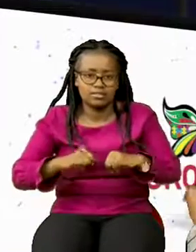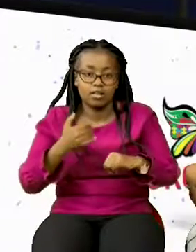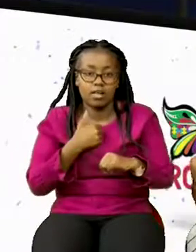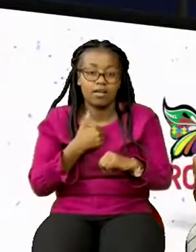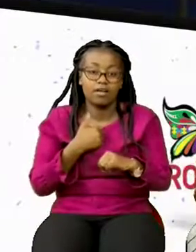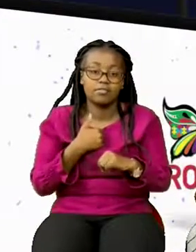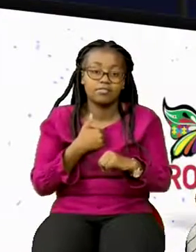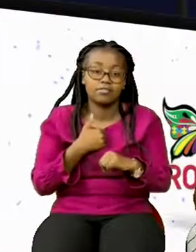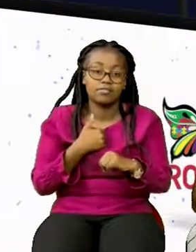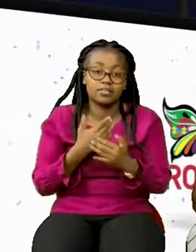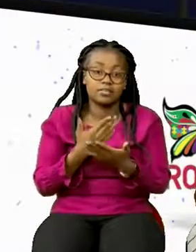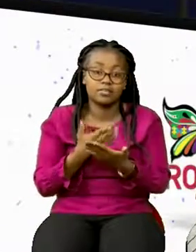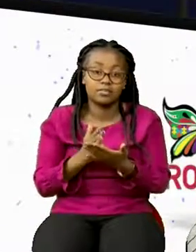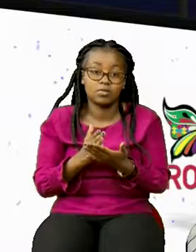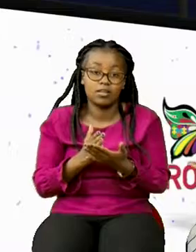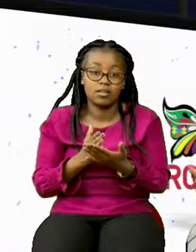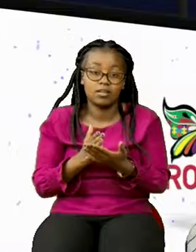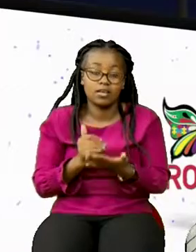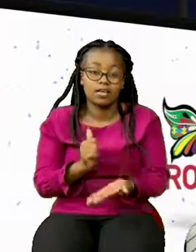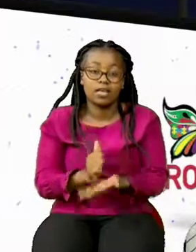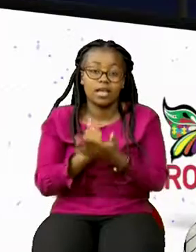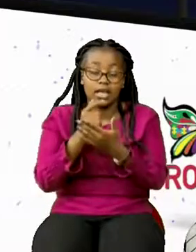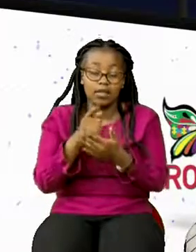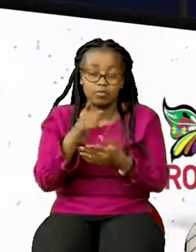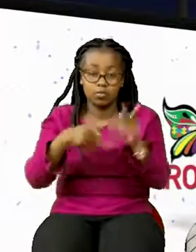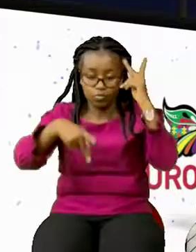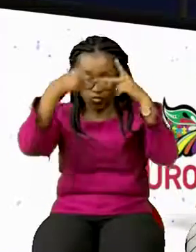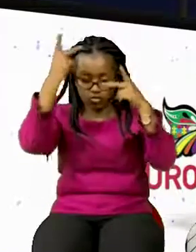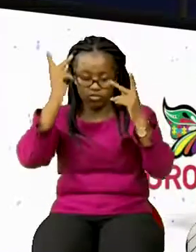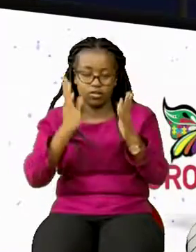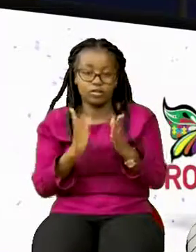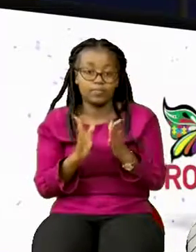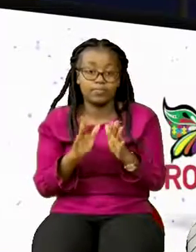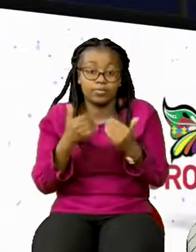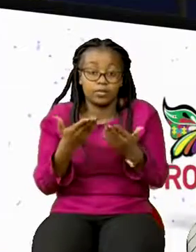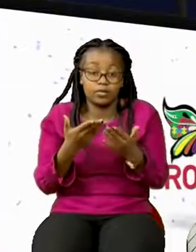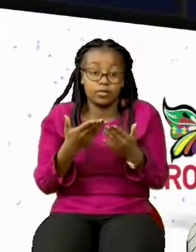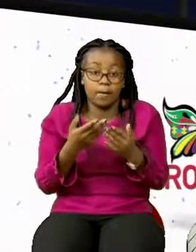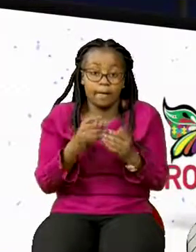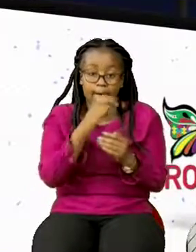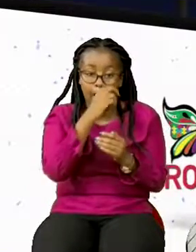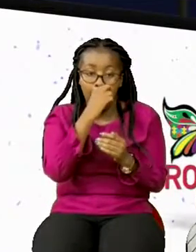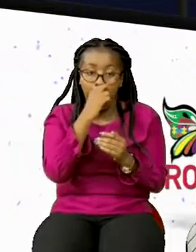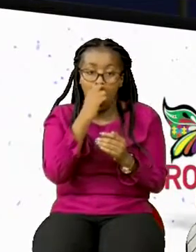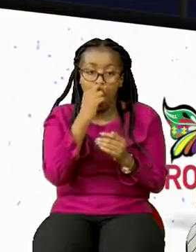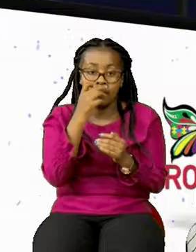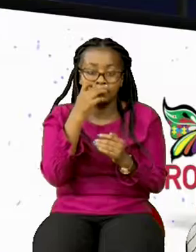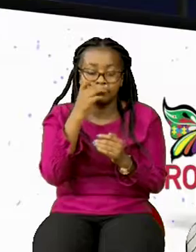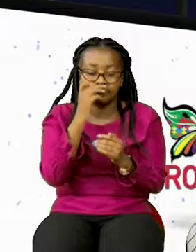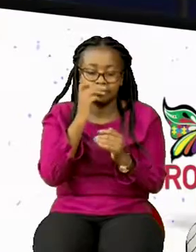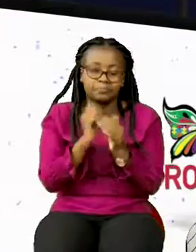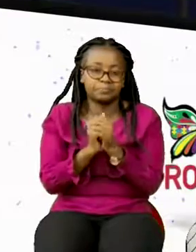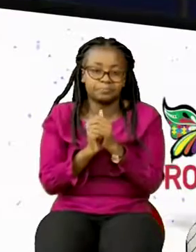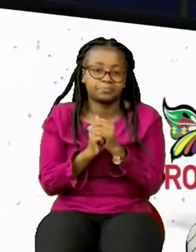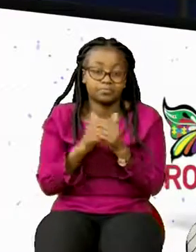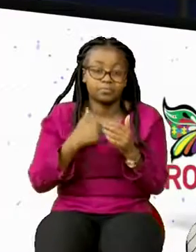have someone assist professionally in how they go out over this. Now, we have something